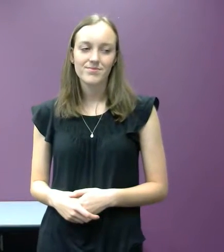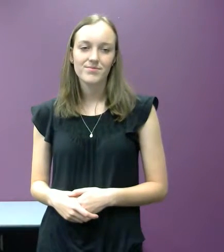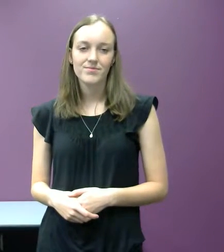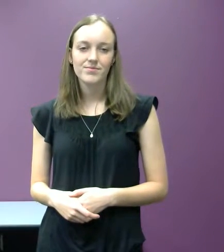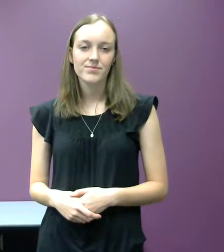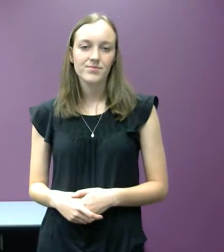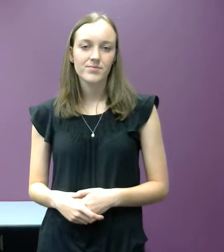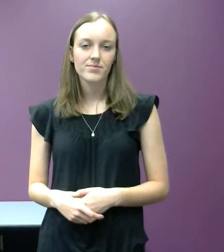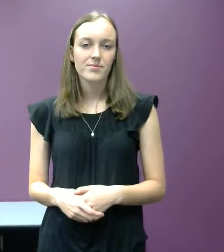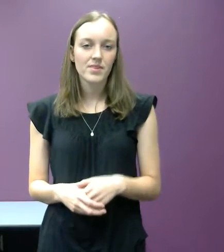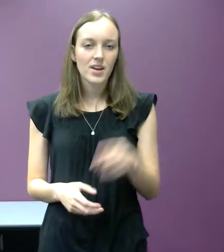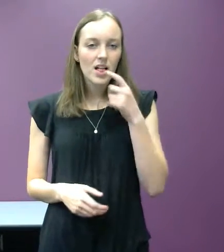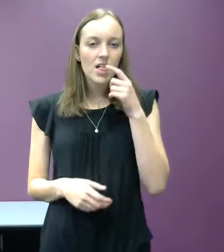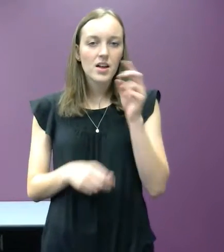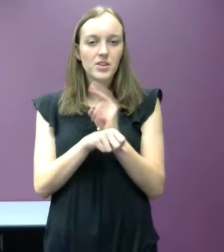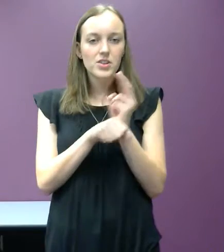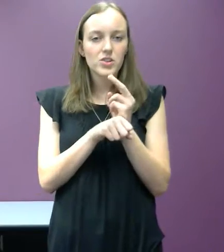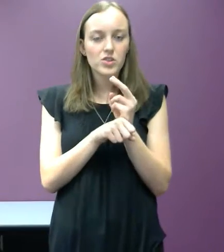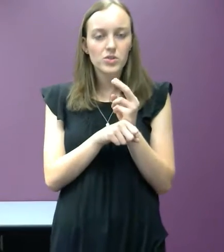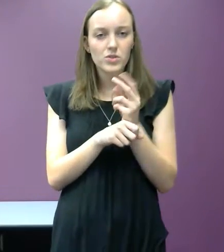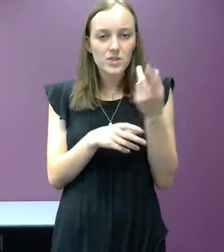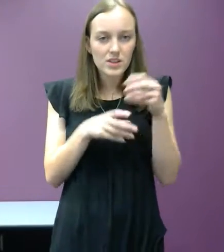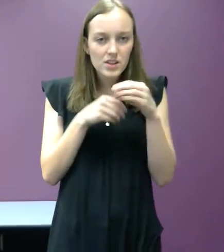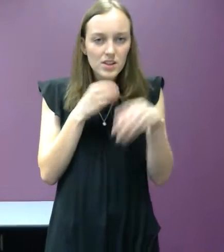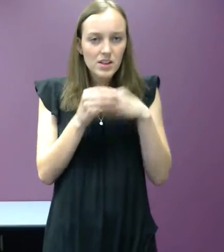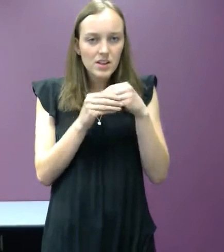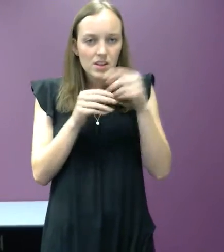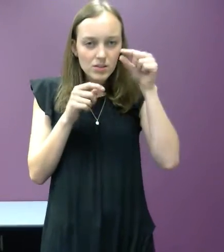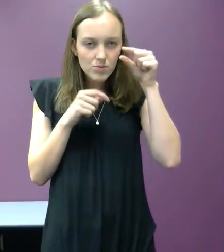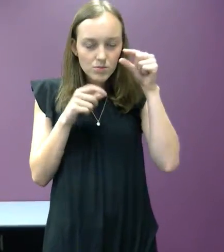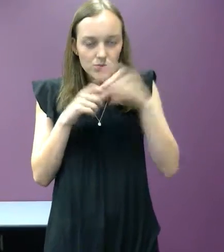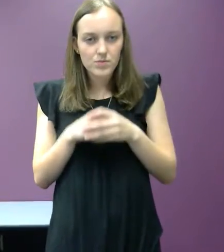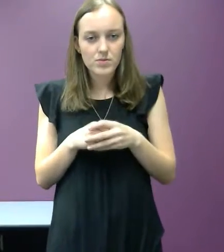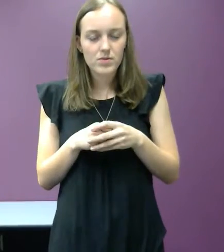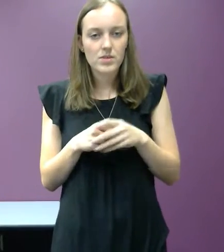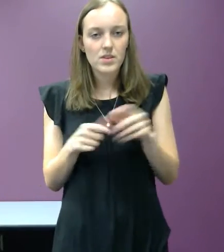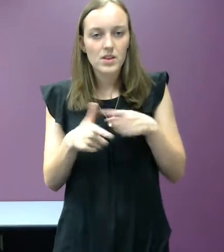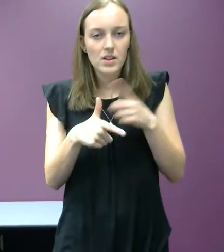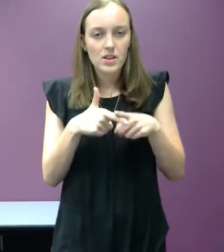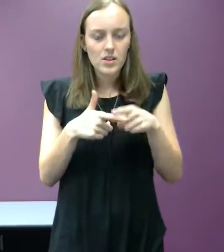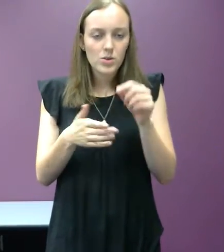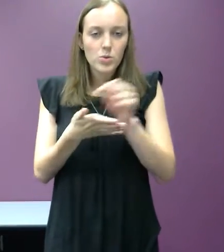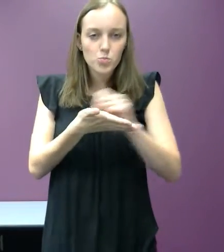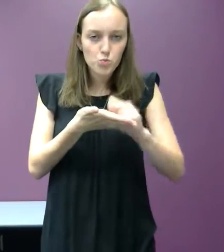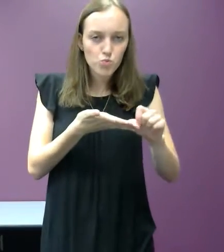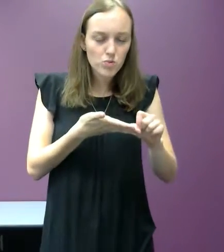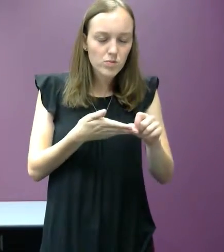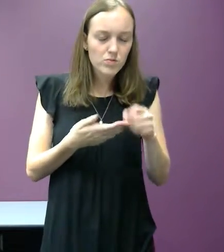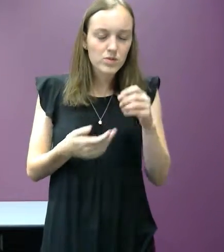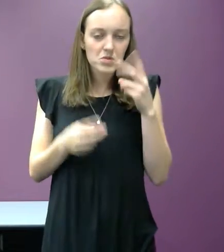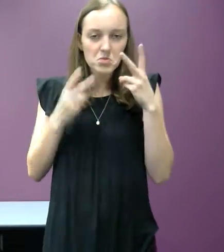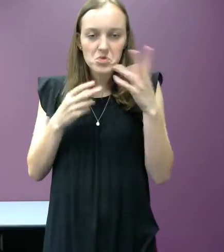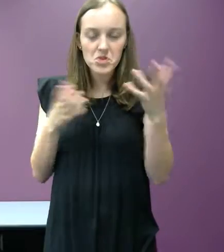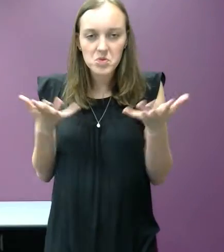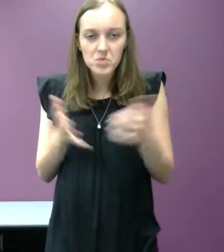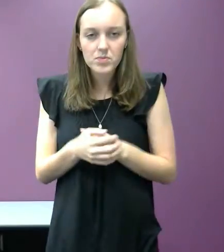Your tongue using a hand lens, and then you're going to be writing down what you observe. So you